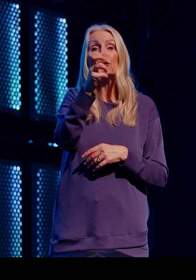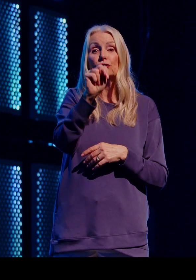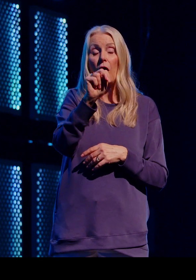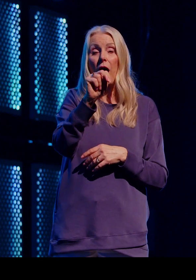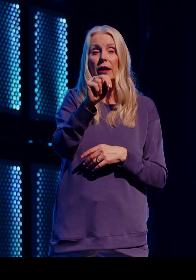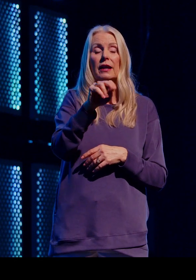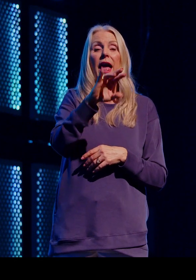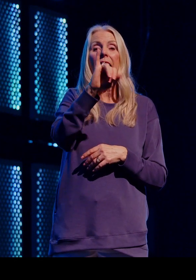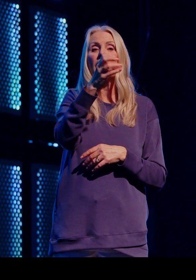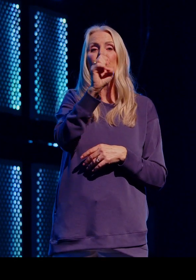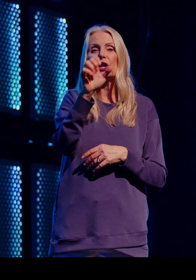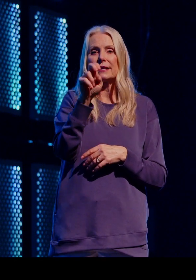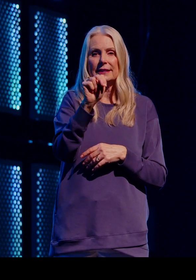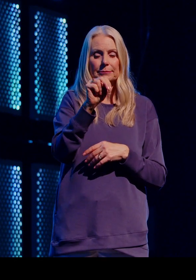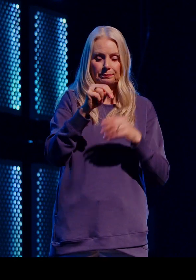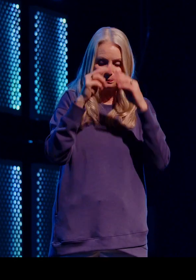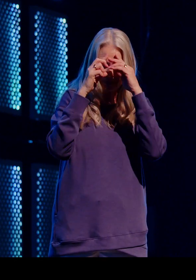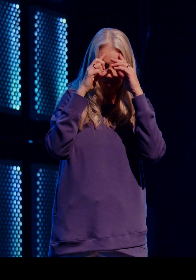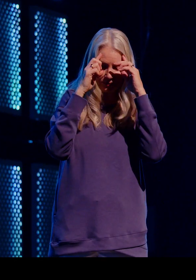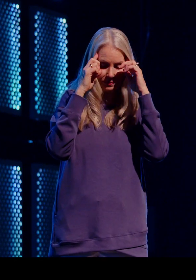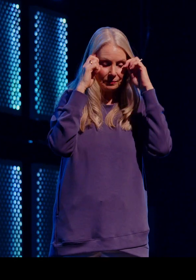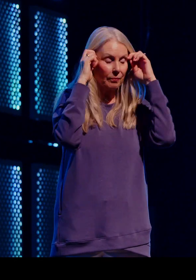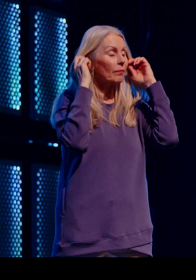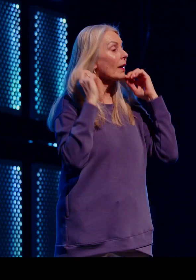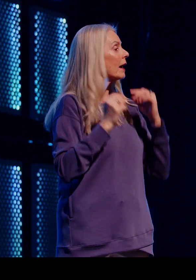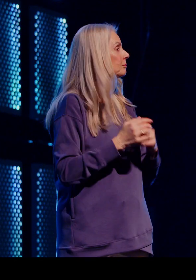and Jason Molinari.